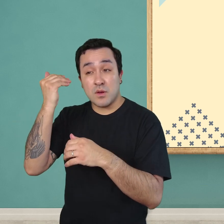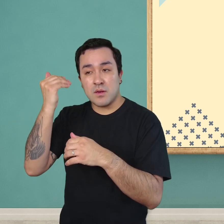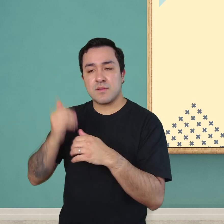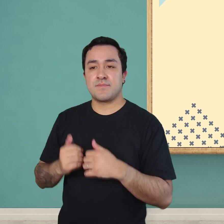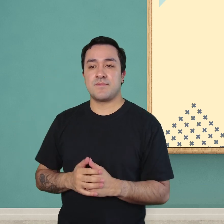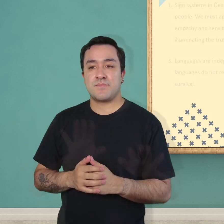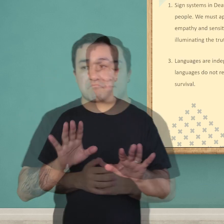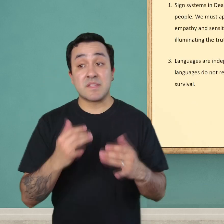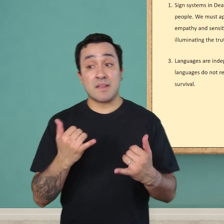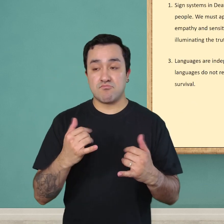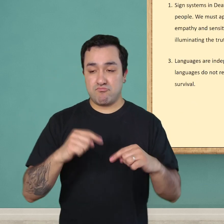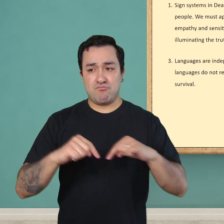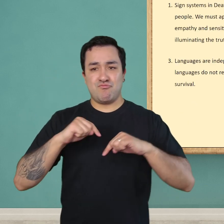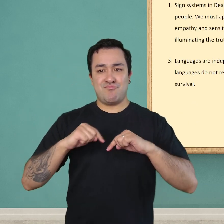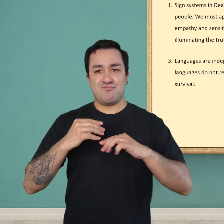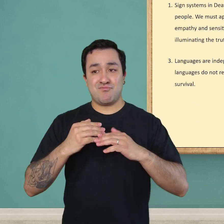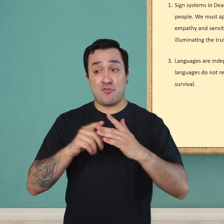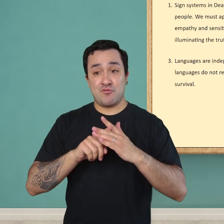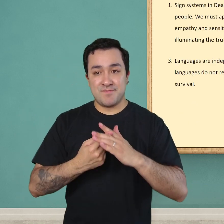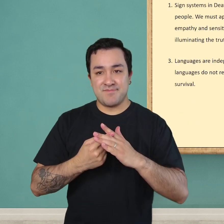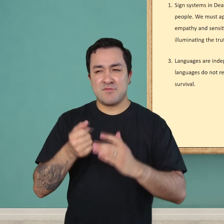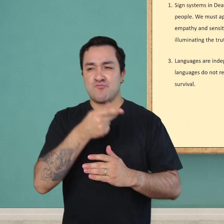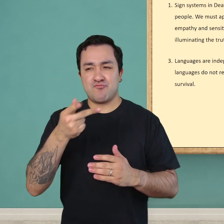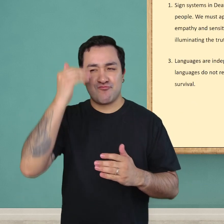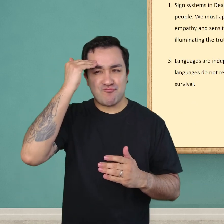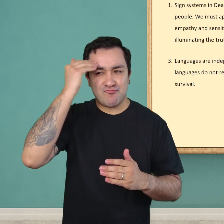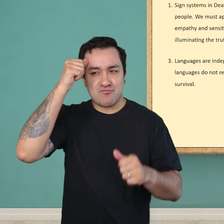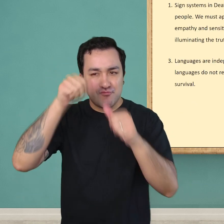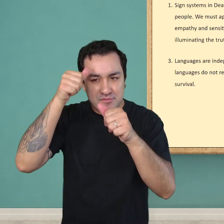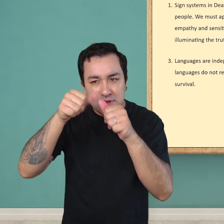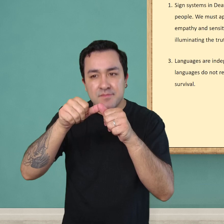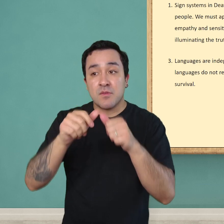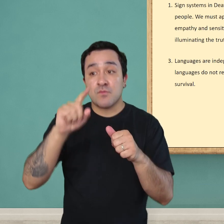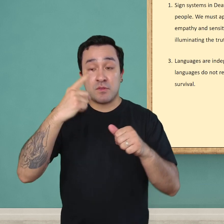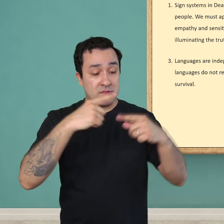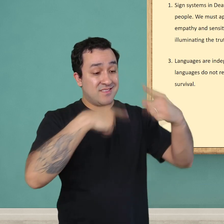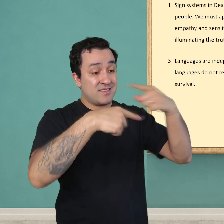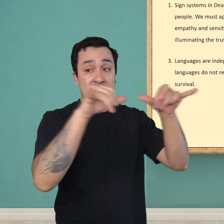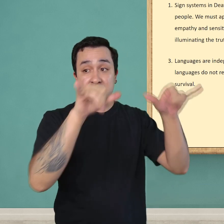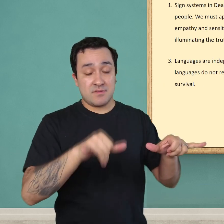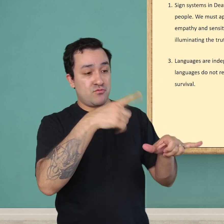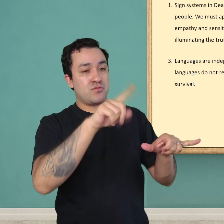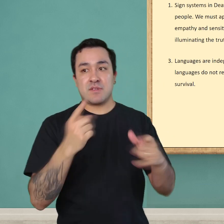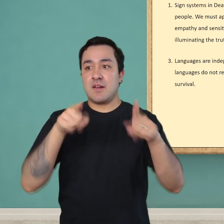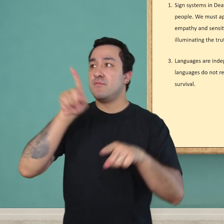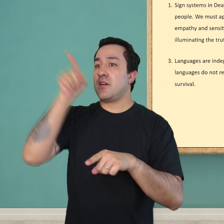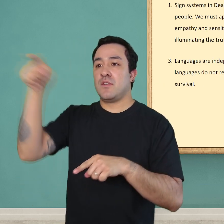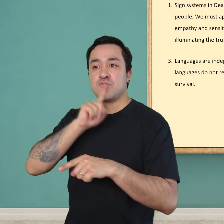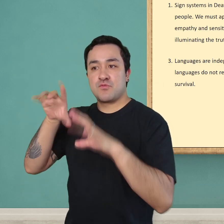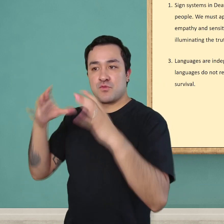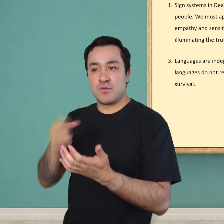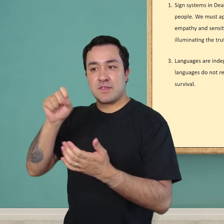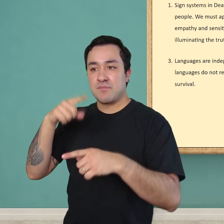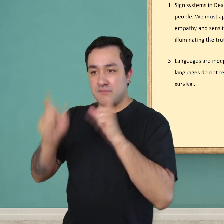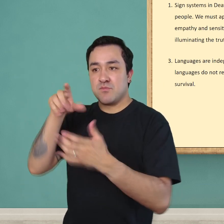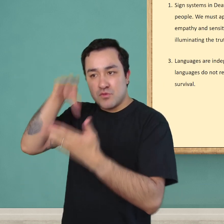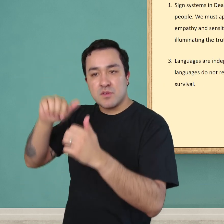of languages. Before we begin, a few things to remember. First, sign systems are a